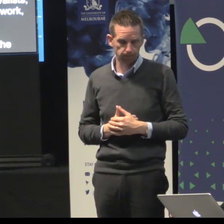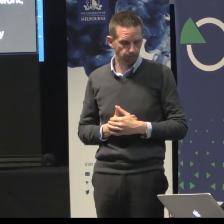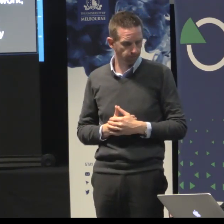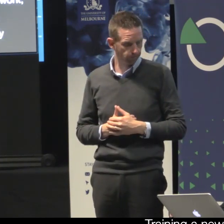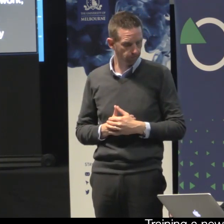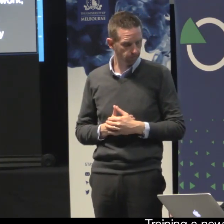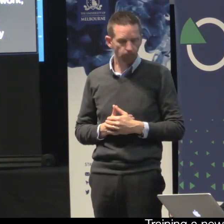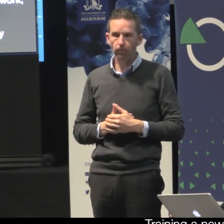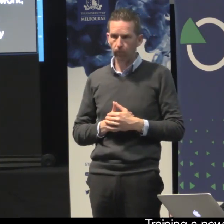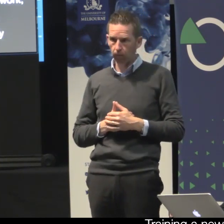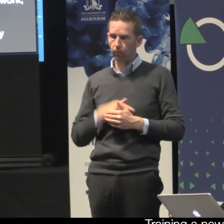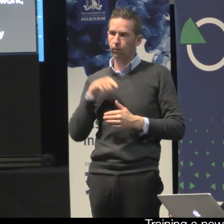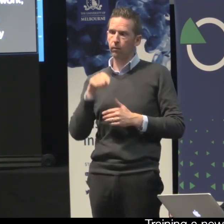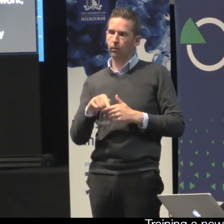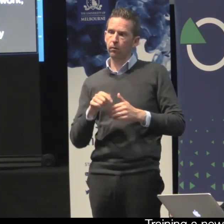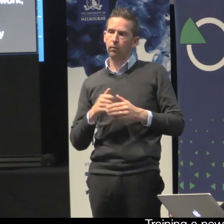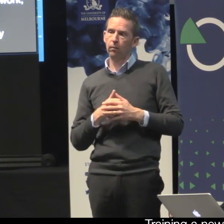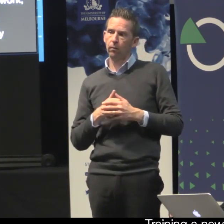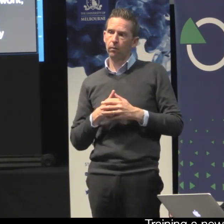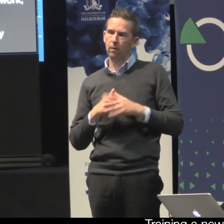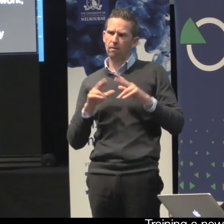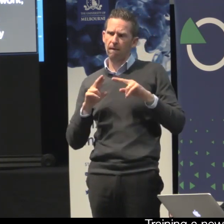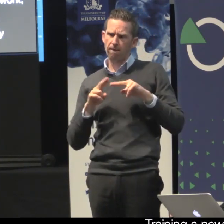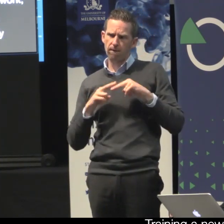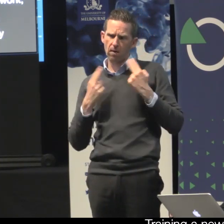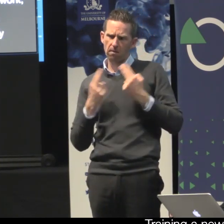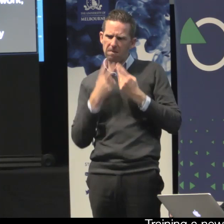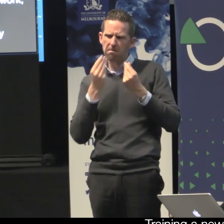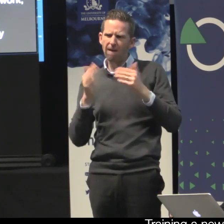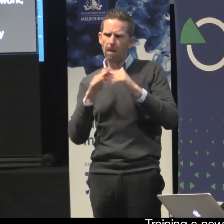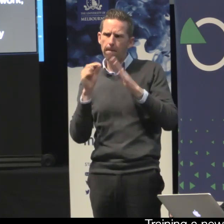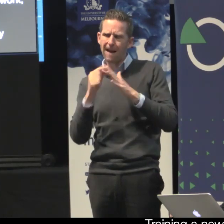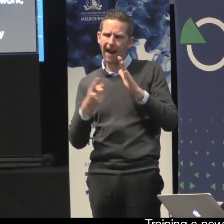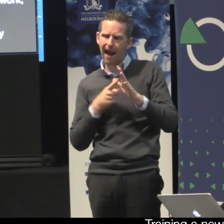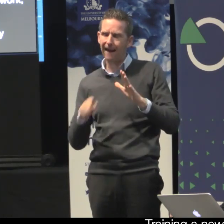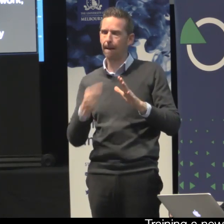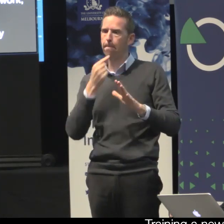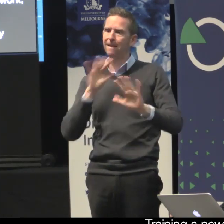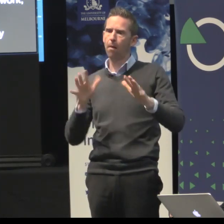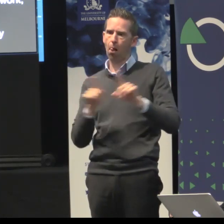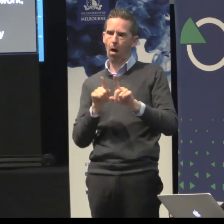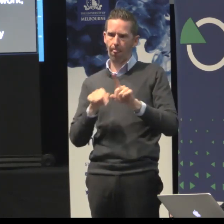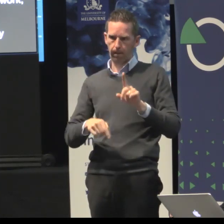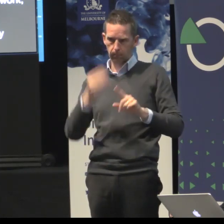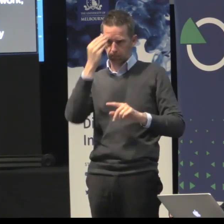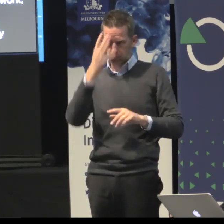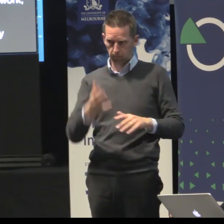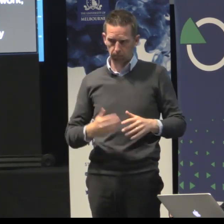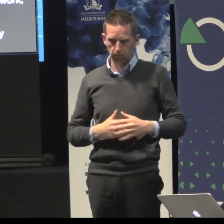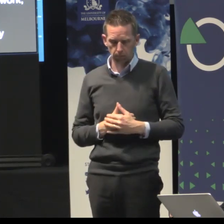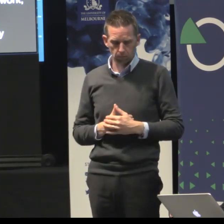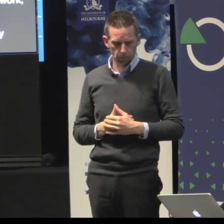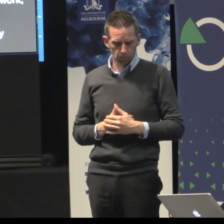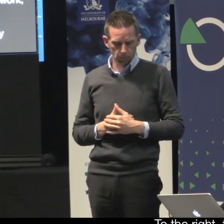Training a new PA is often a bit like this. To